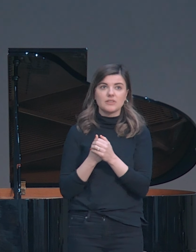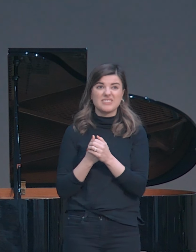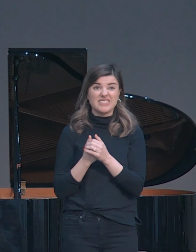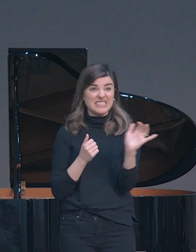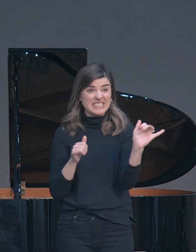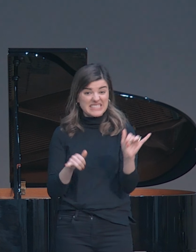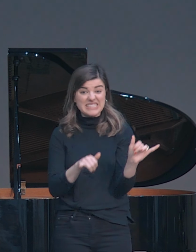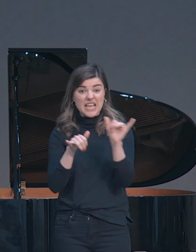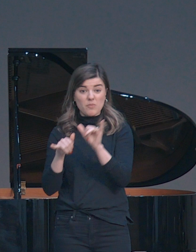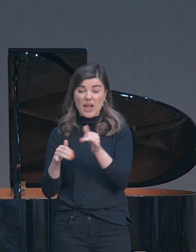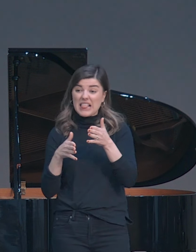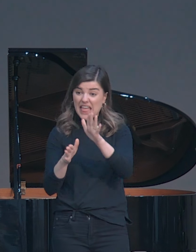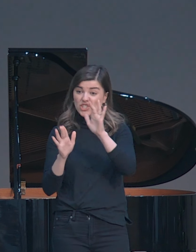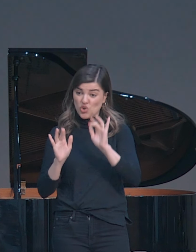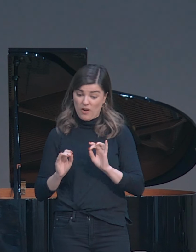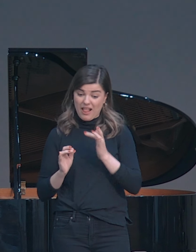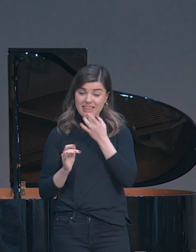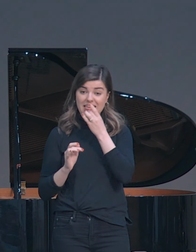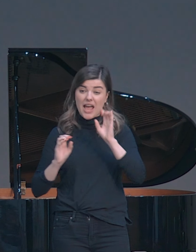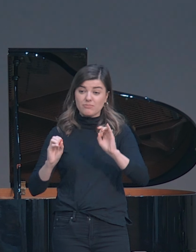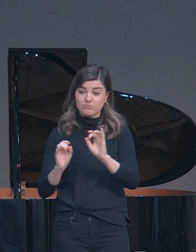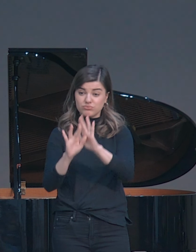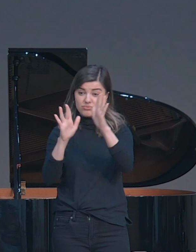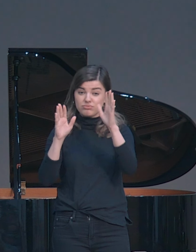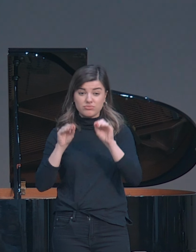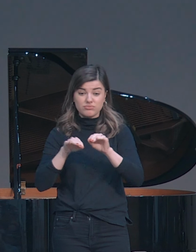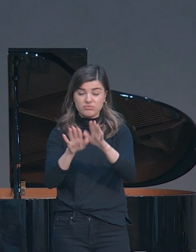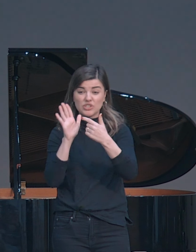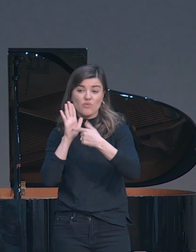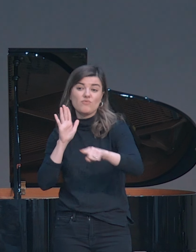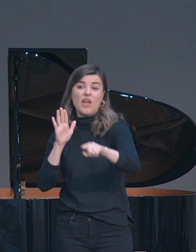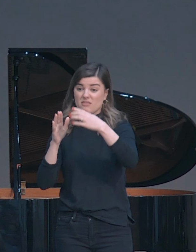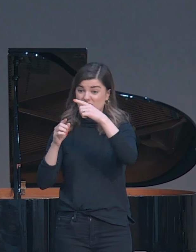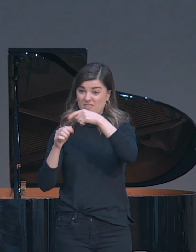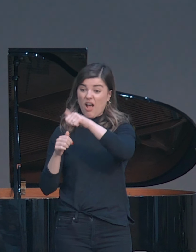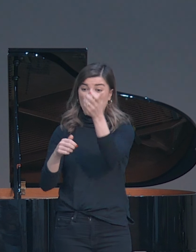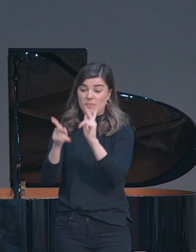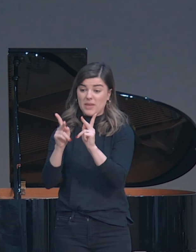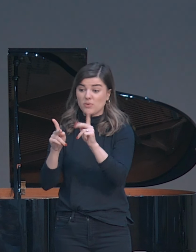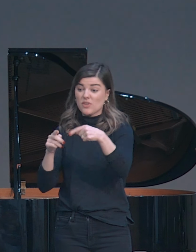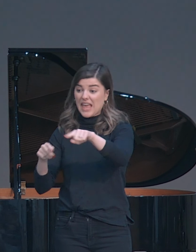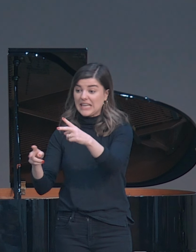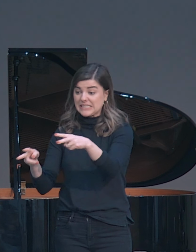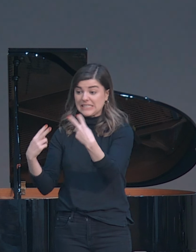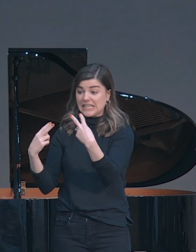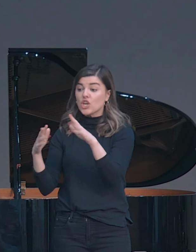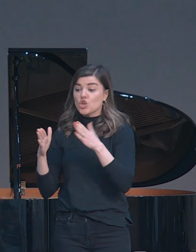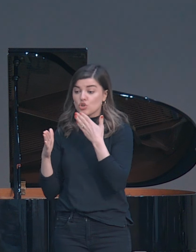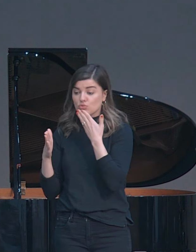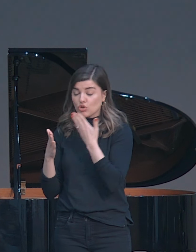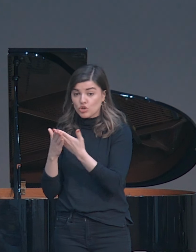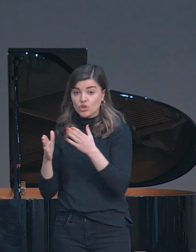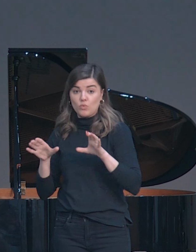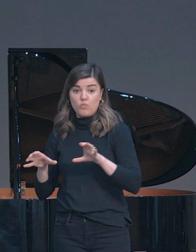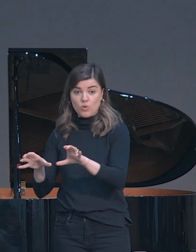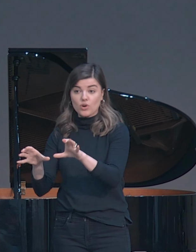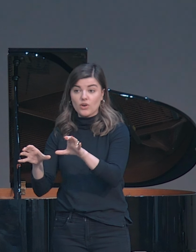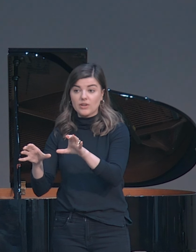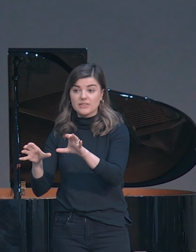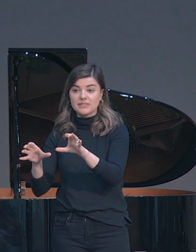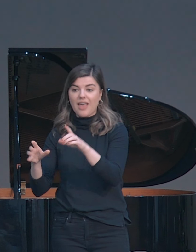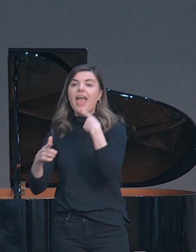way, he said, let your light shine before others so that they may see your good works and give